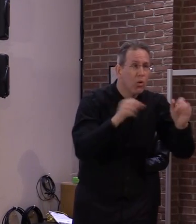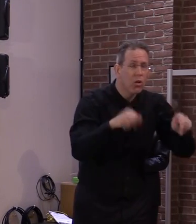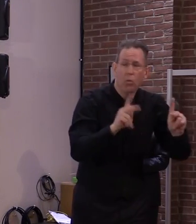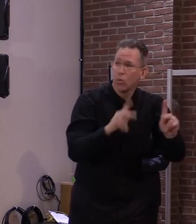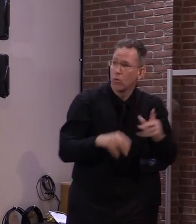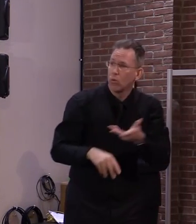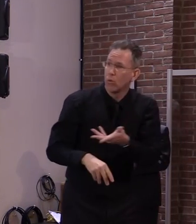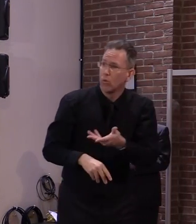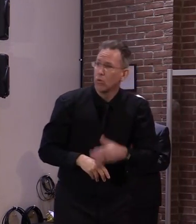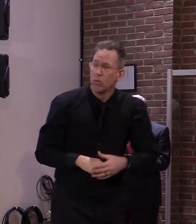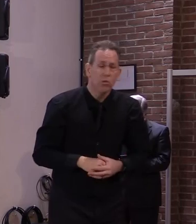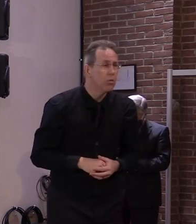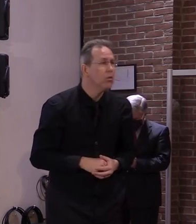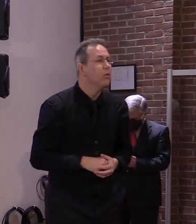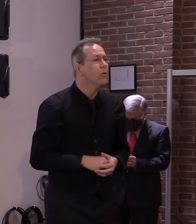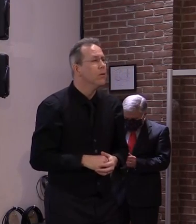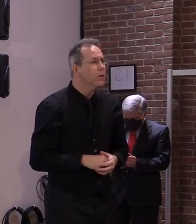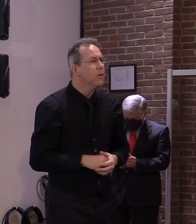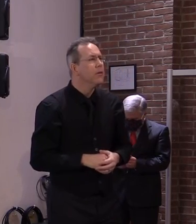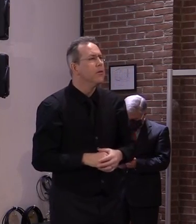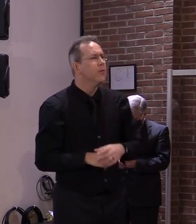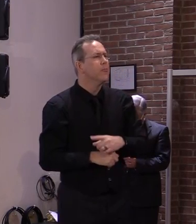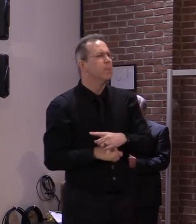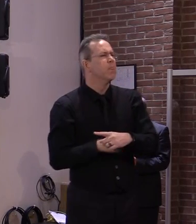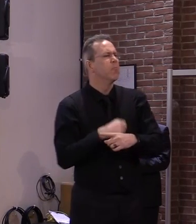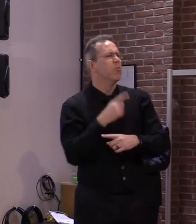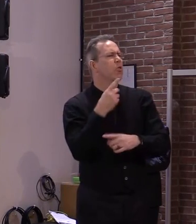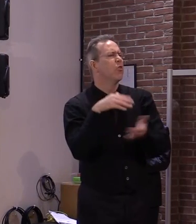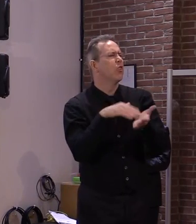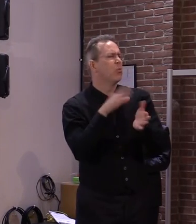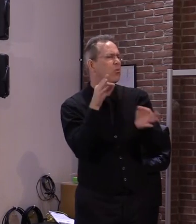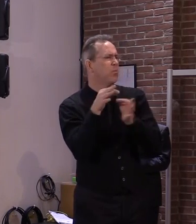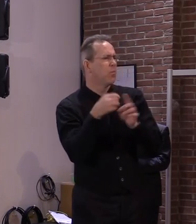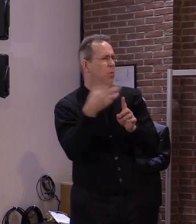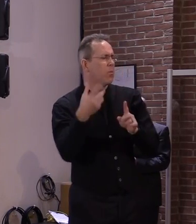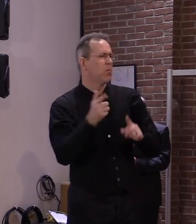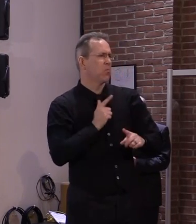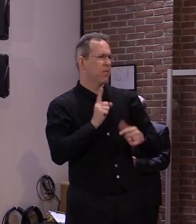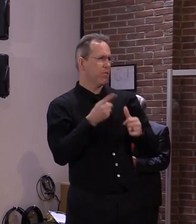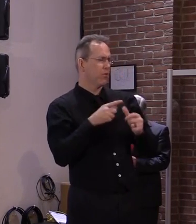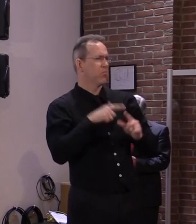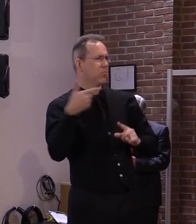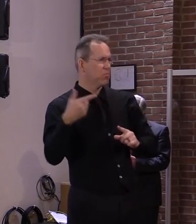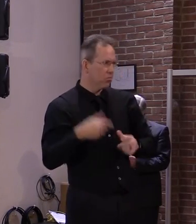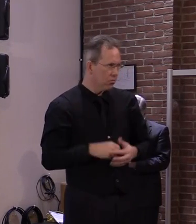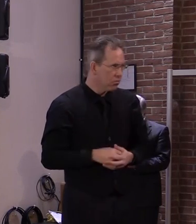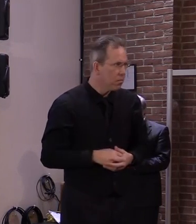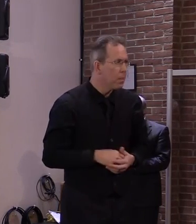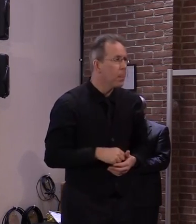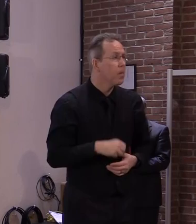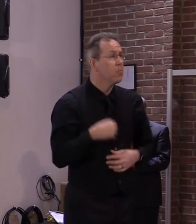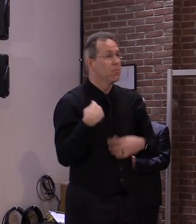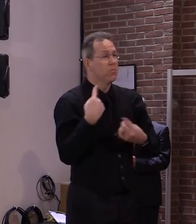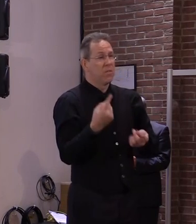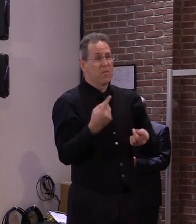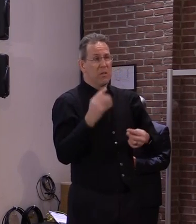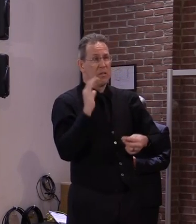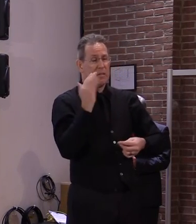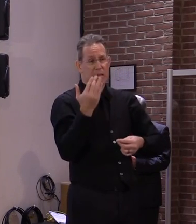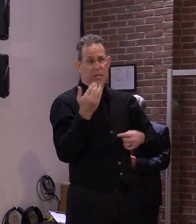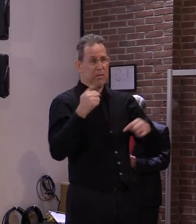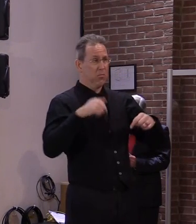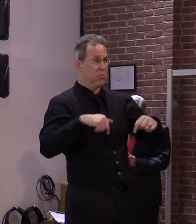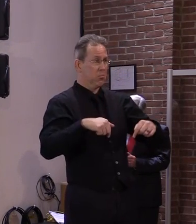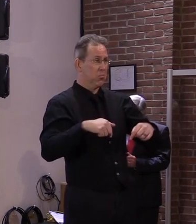we continue to receive the supply that we're receiving, it appears to me we'll be in pretty good shape